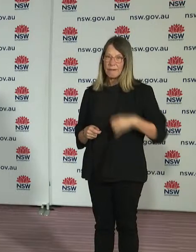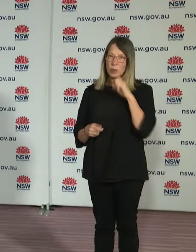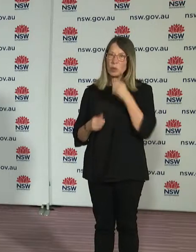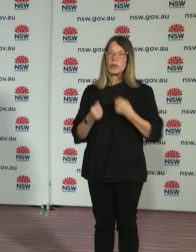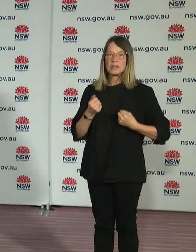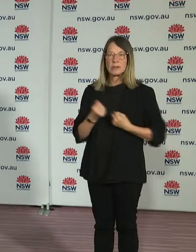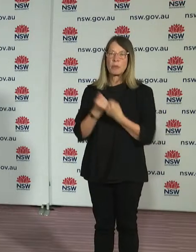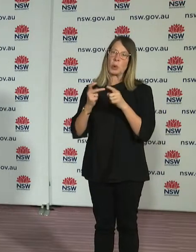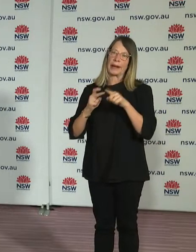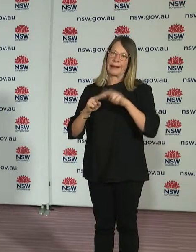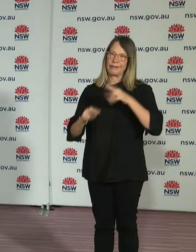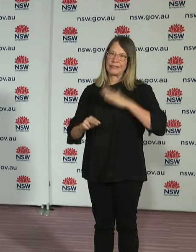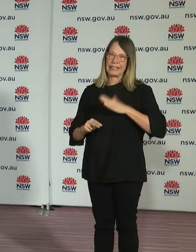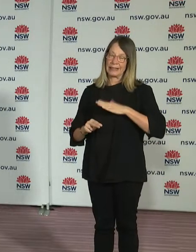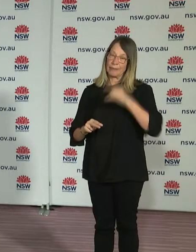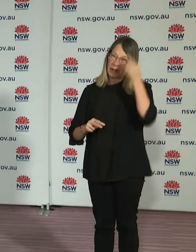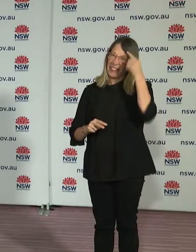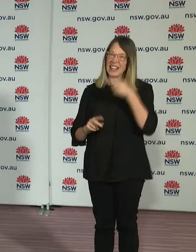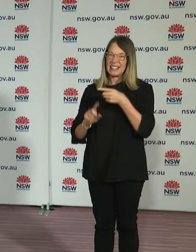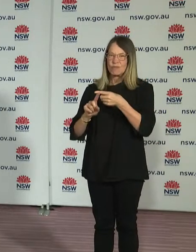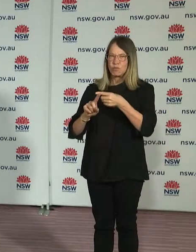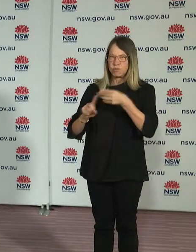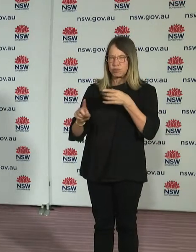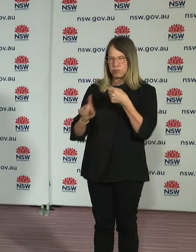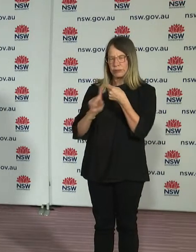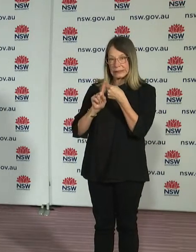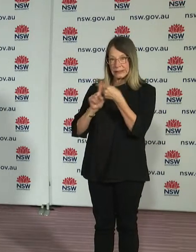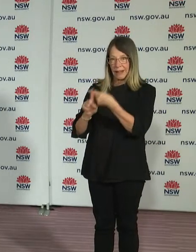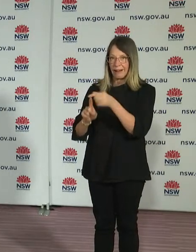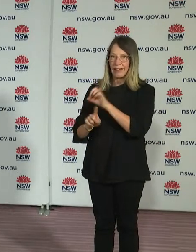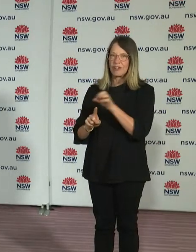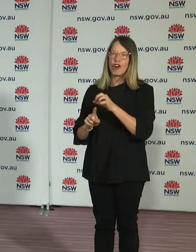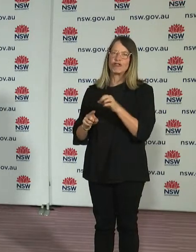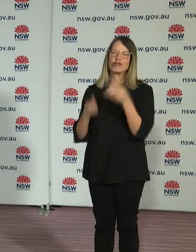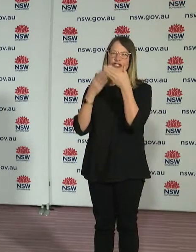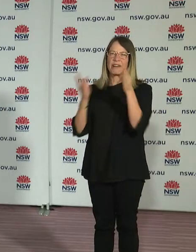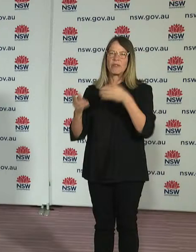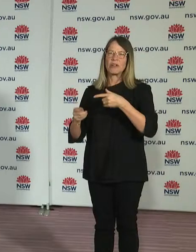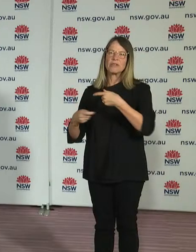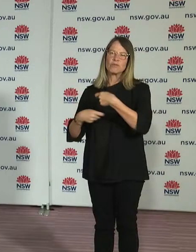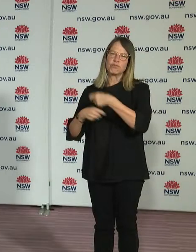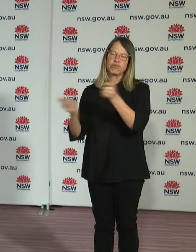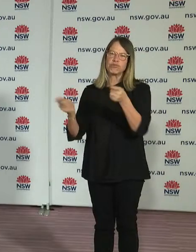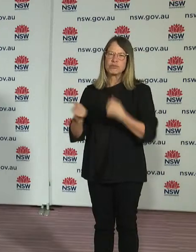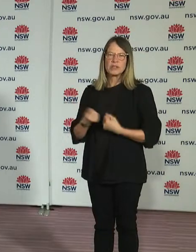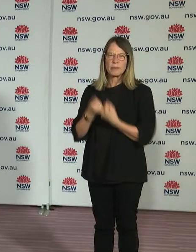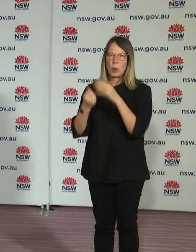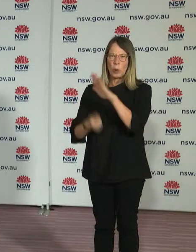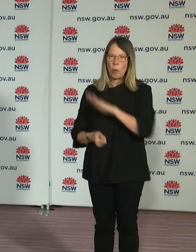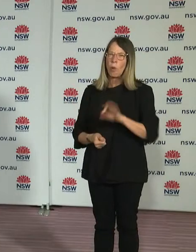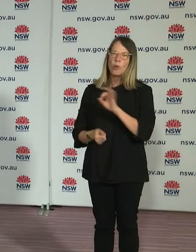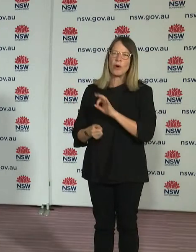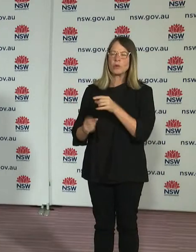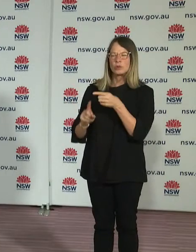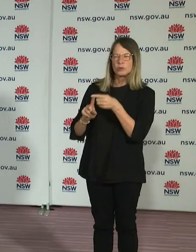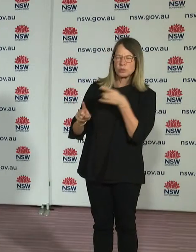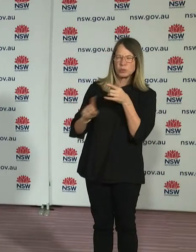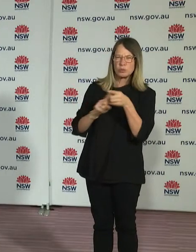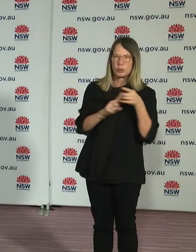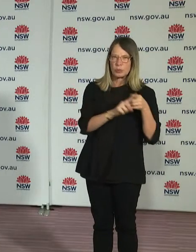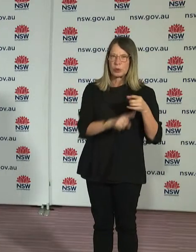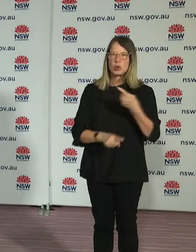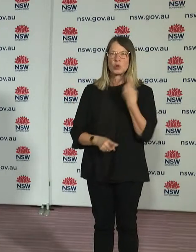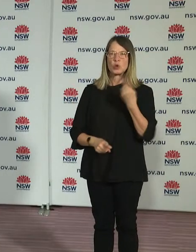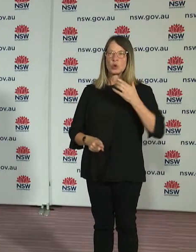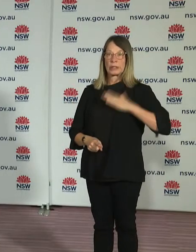approach, but again, they're discussions which Treasurer Perrottet is having with our federal colleagues, and obviously Cabinet will consider those matters. The hospitality booking